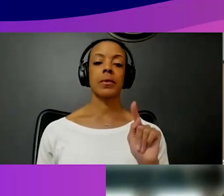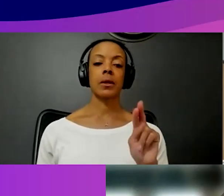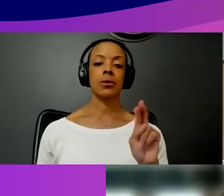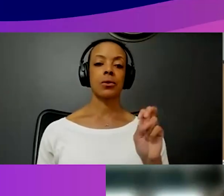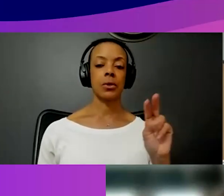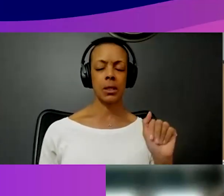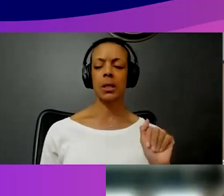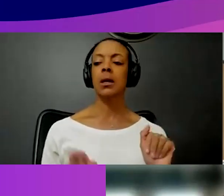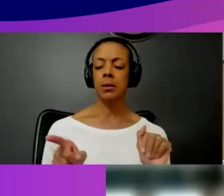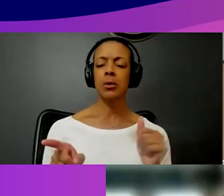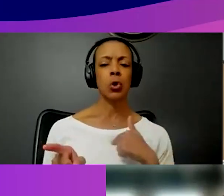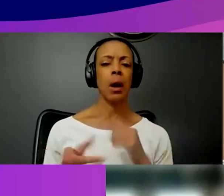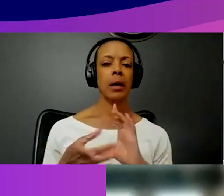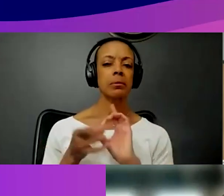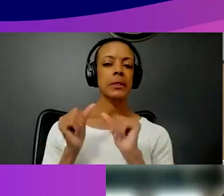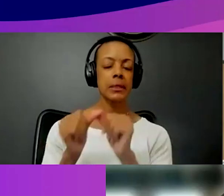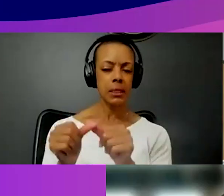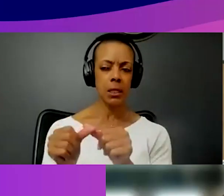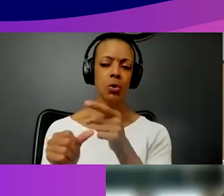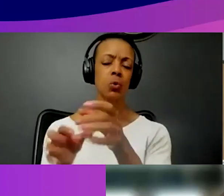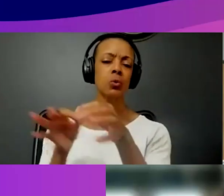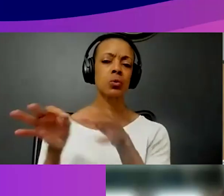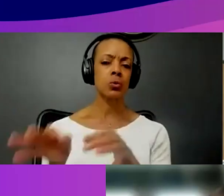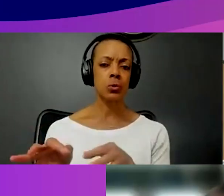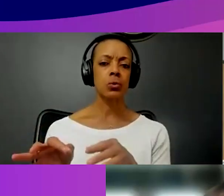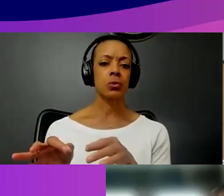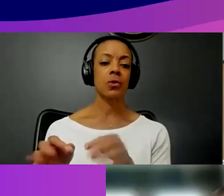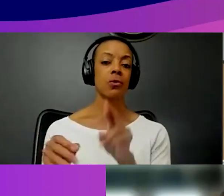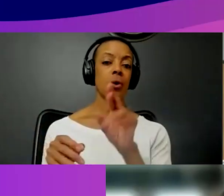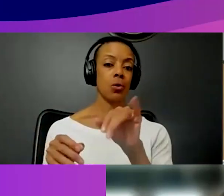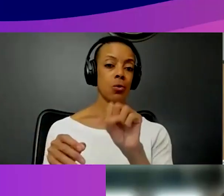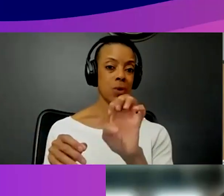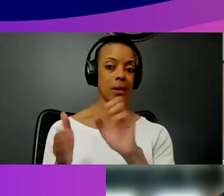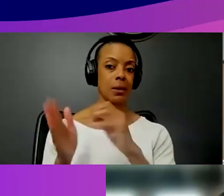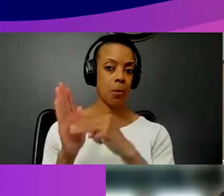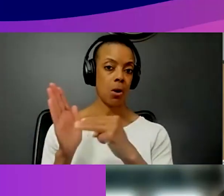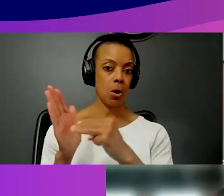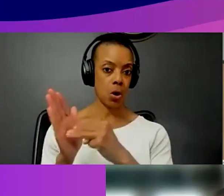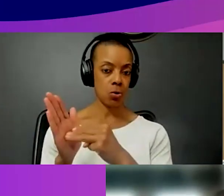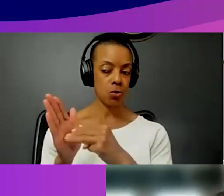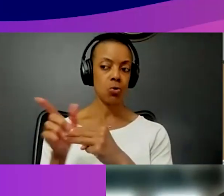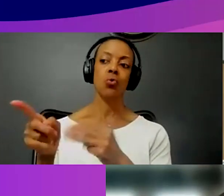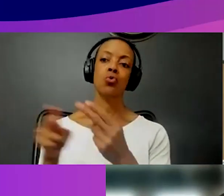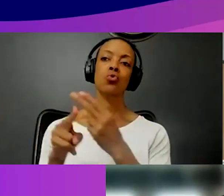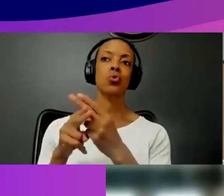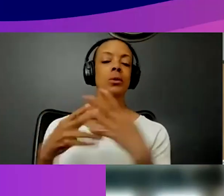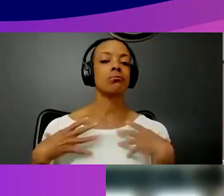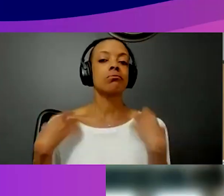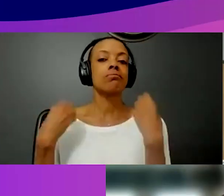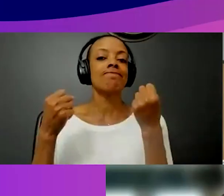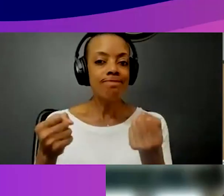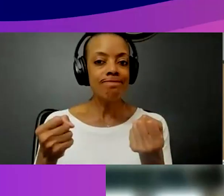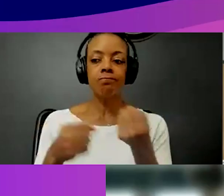because I know that one of the things that you described in terms of the RISE model is really using a restorative lens and